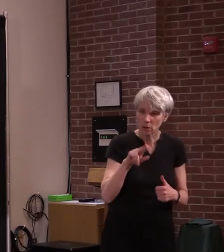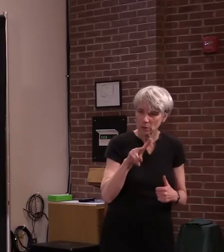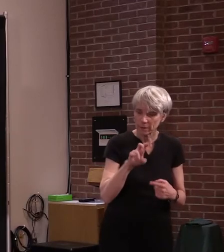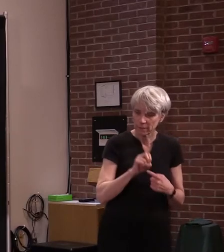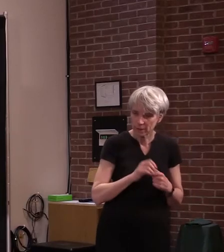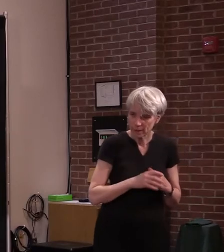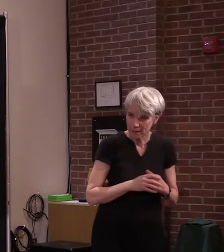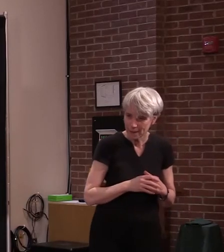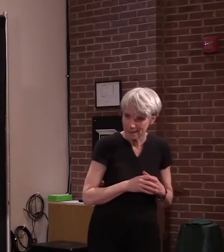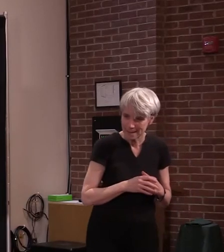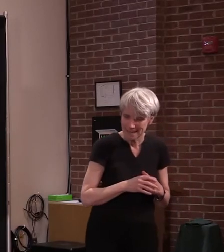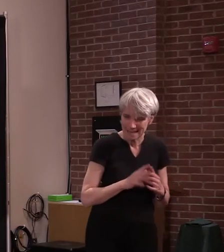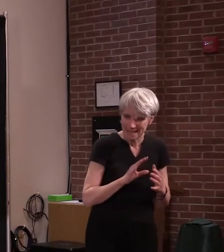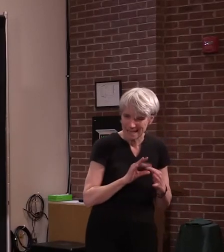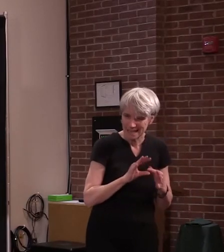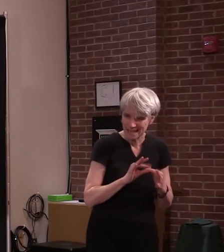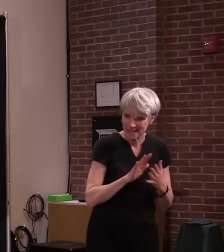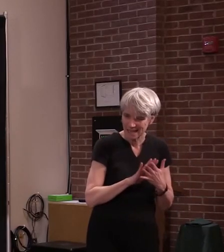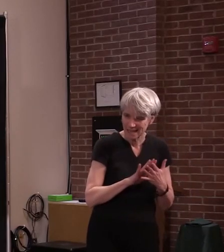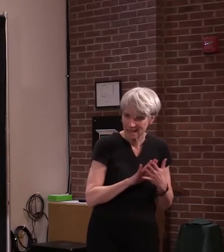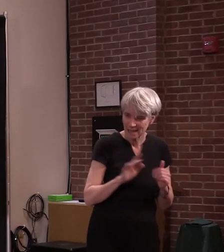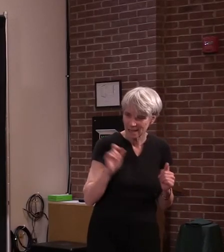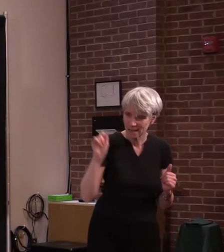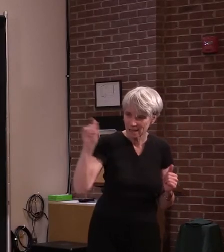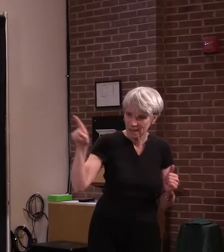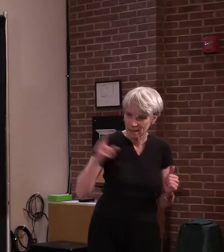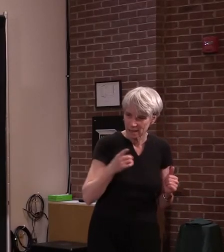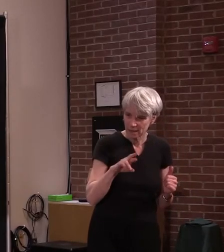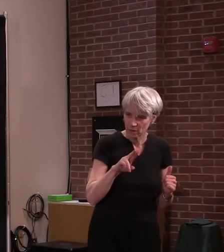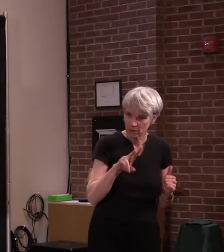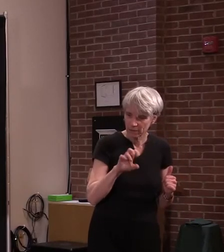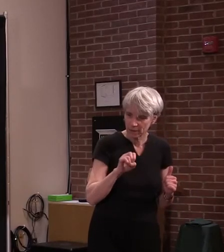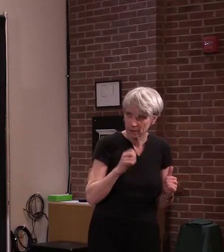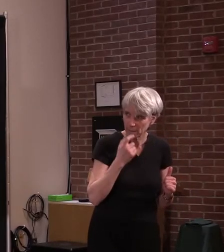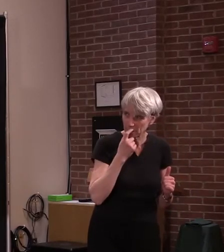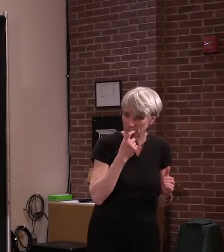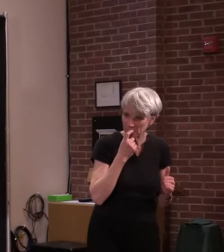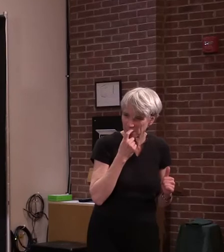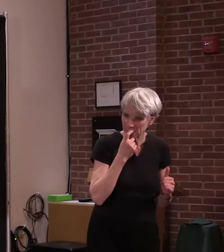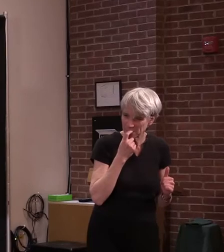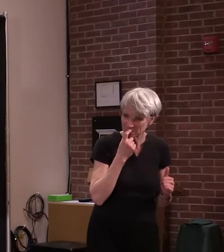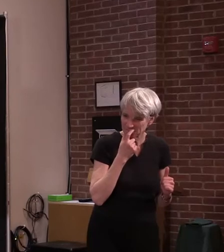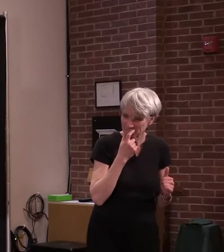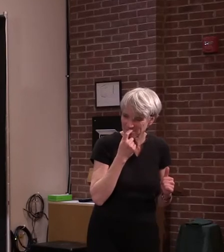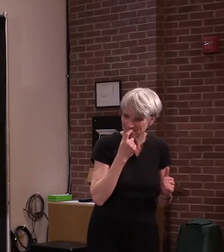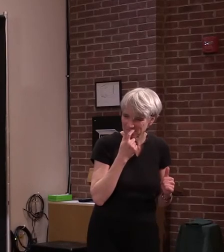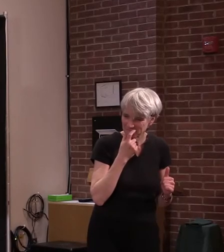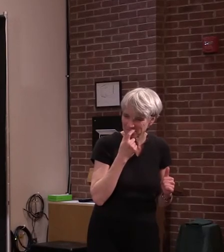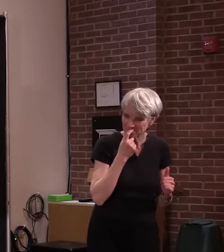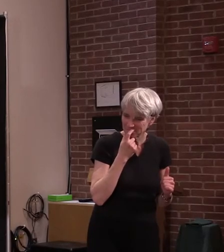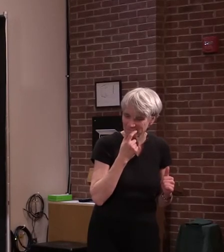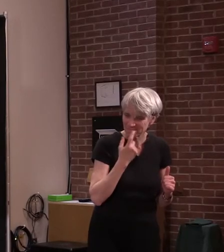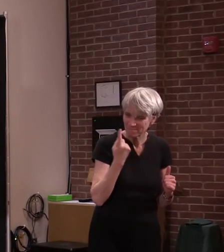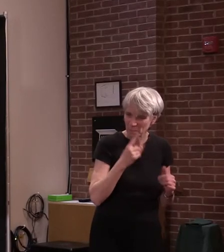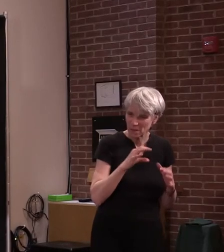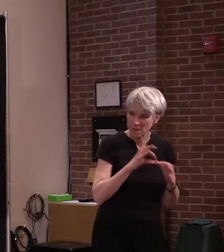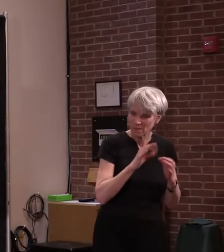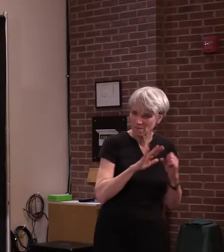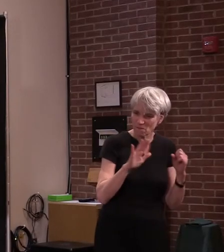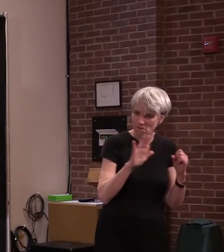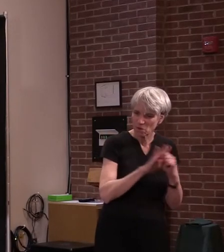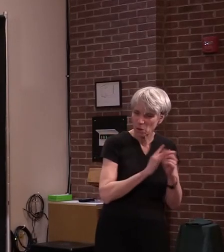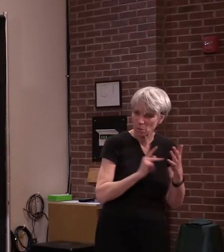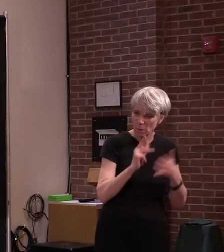I'd like to ask Dr. Levine whether he has reflected about the whole population of the Vermont But one of the